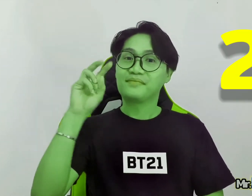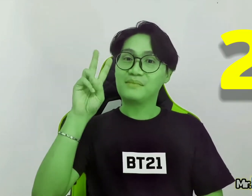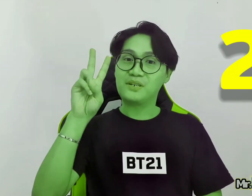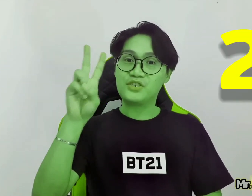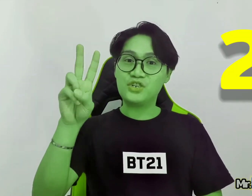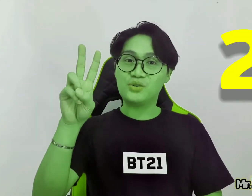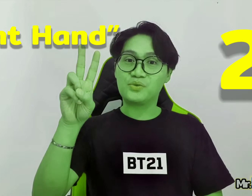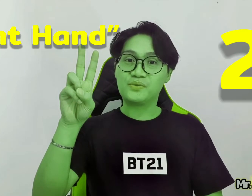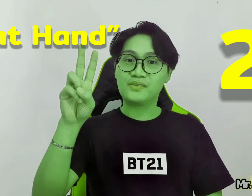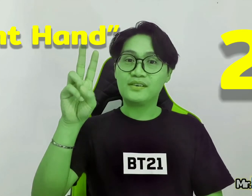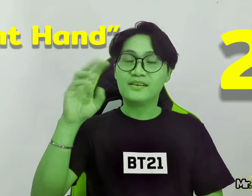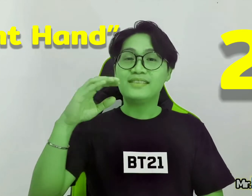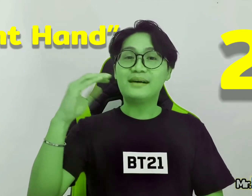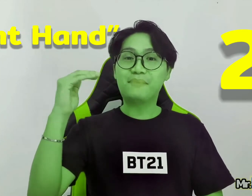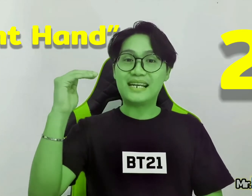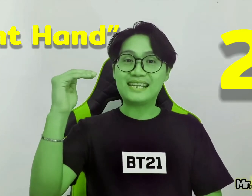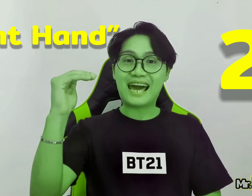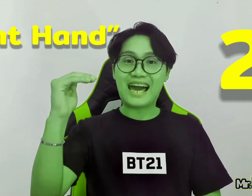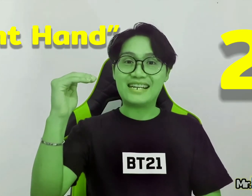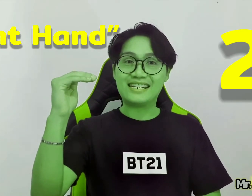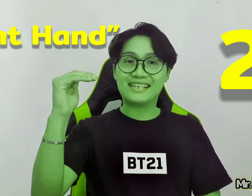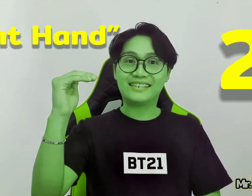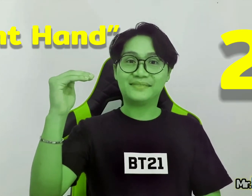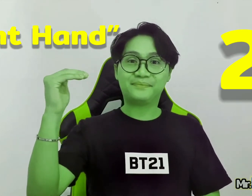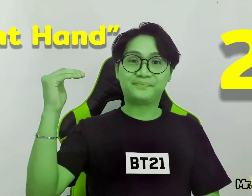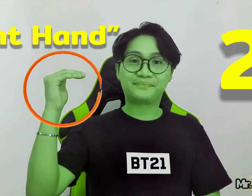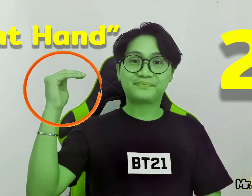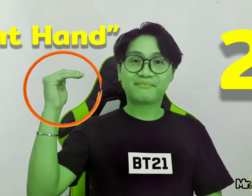Number 2, the bent hand.